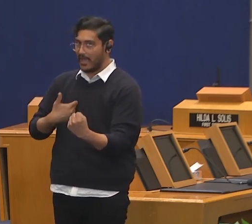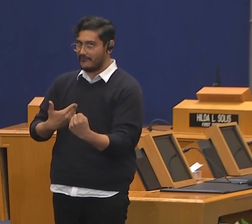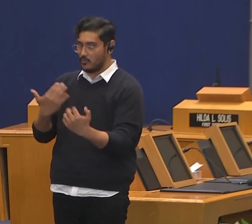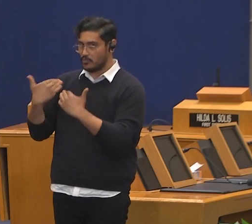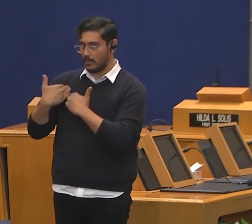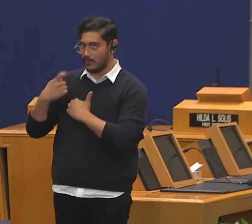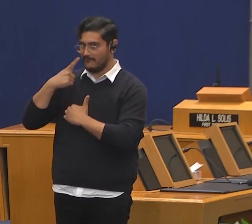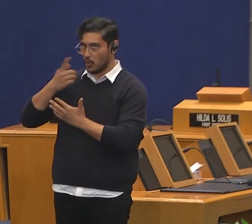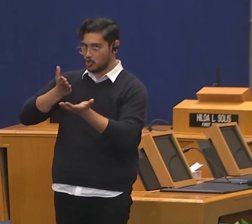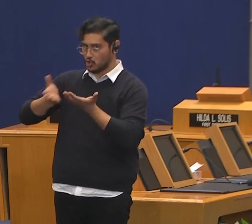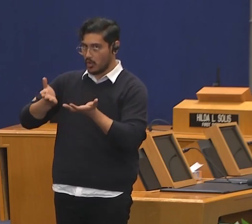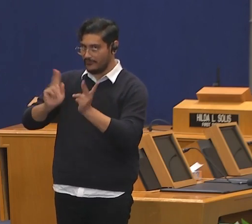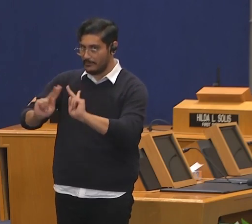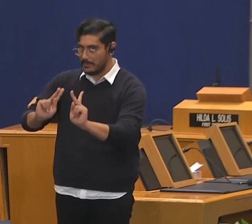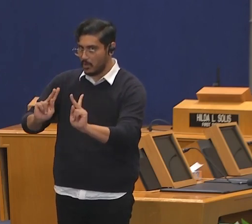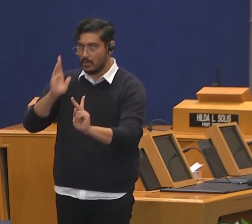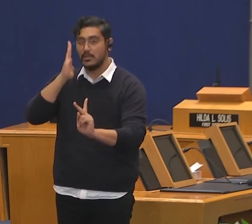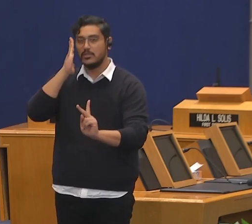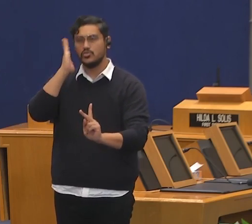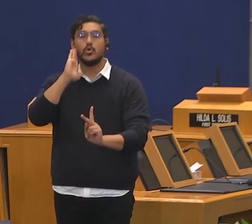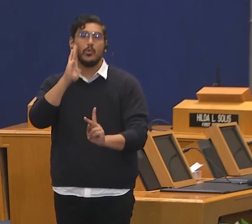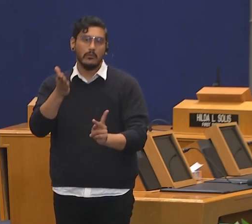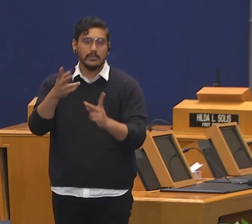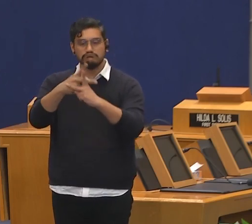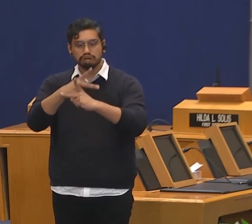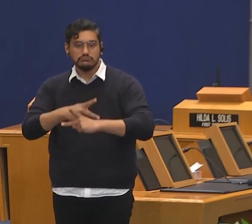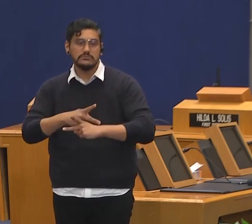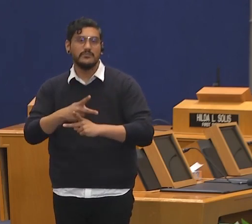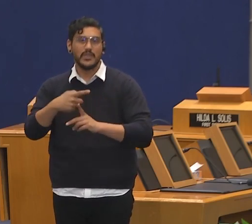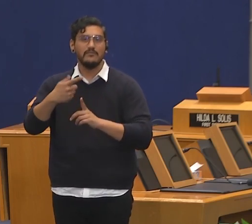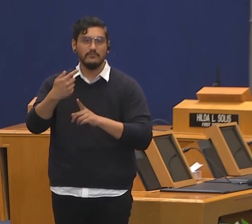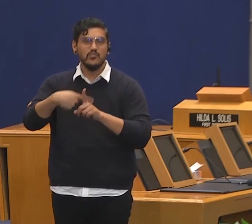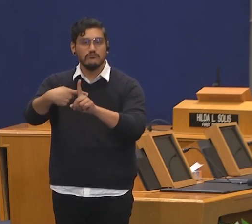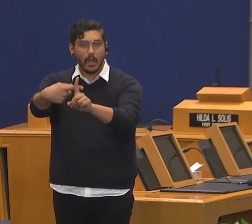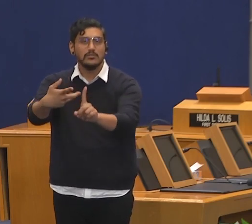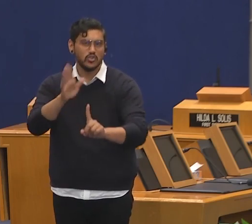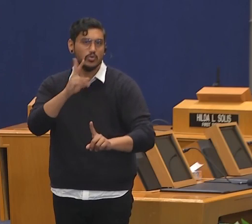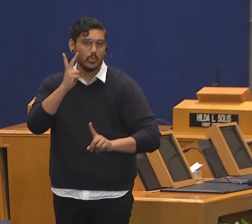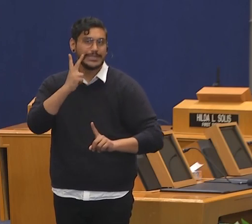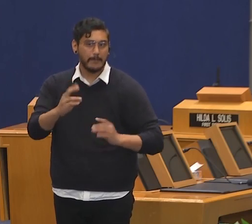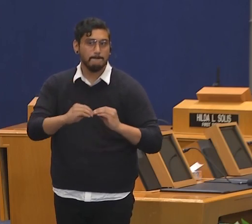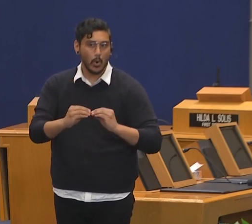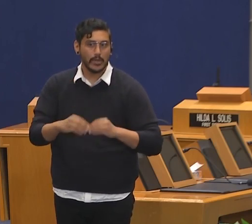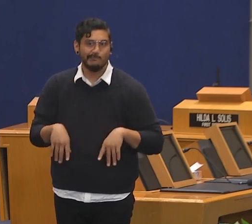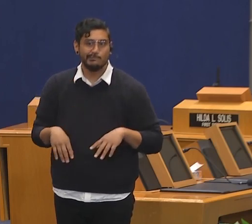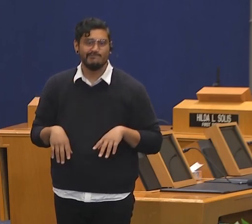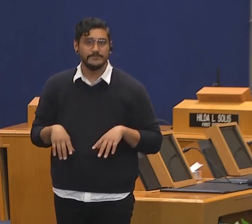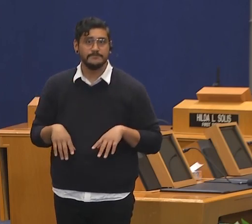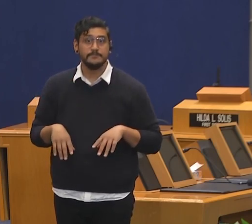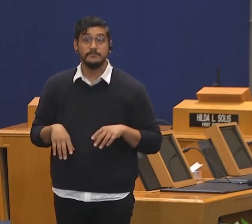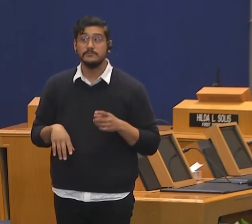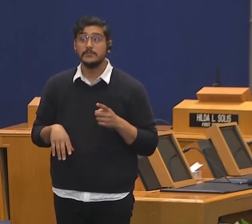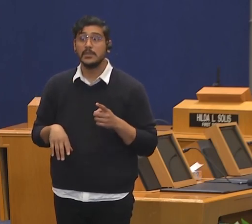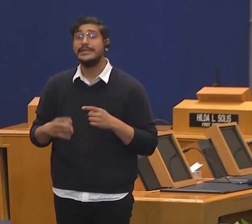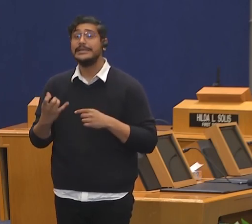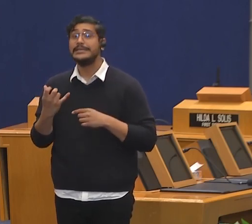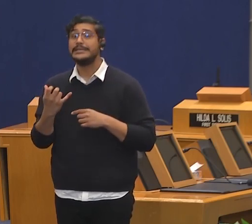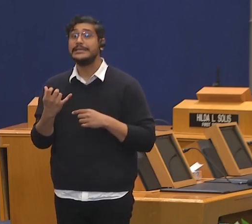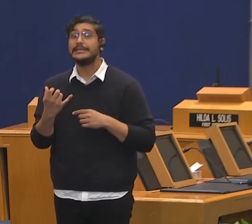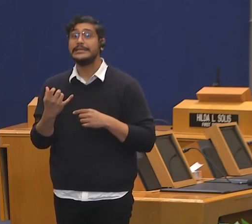doing that over the next few months, and so you will see that playing out. So with that, we're now going to